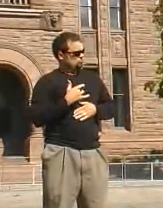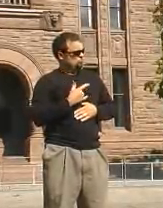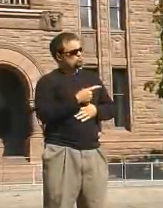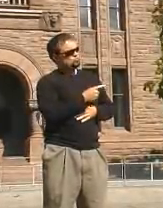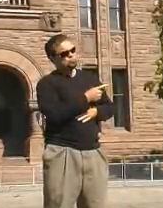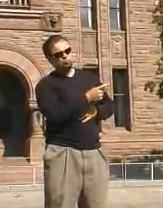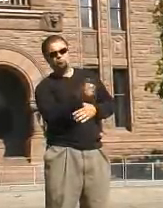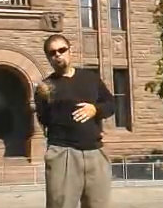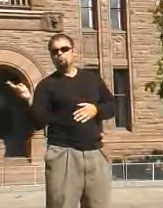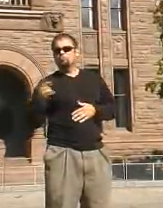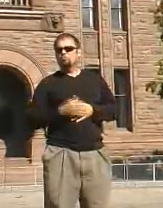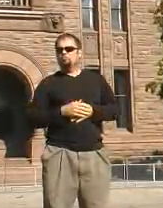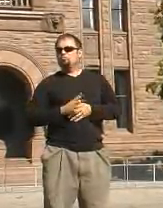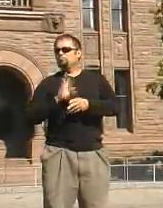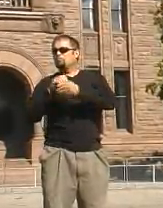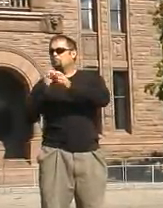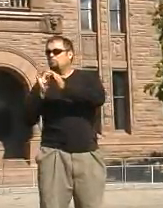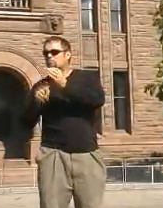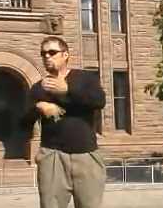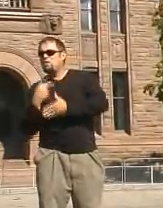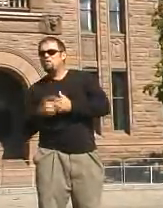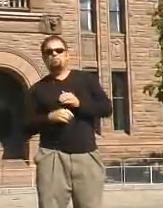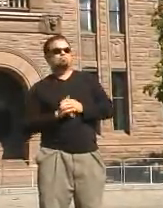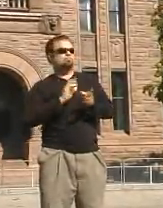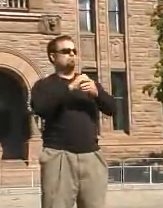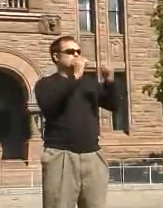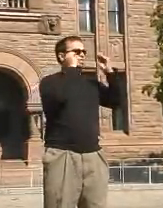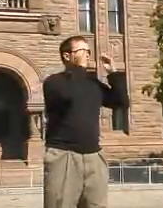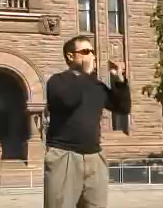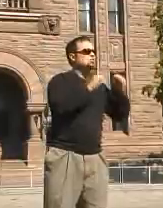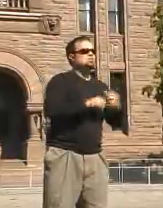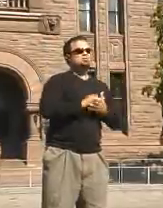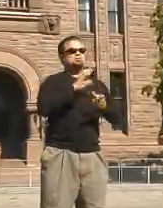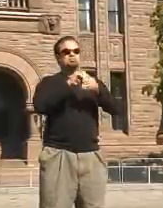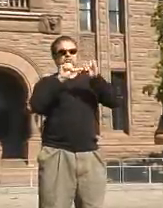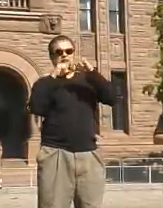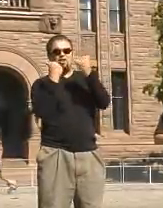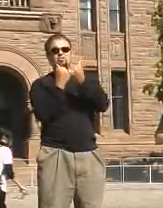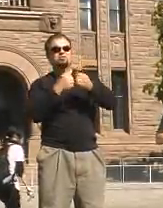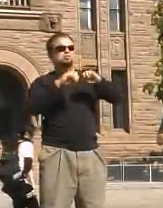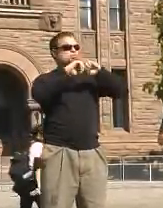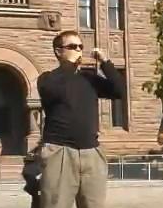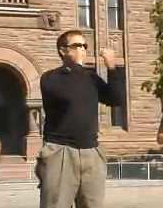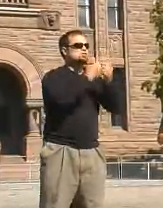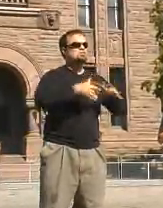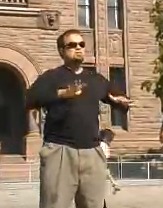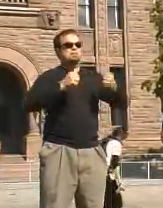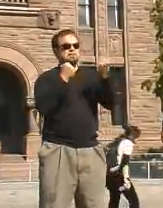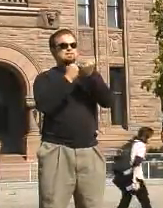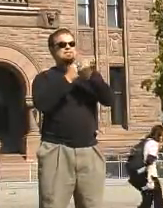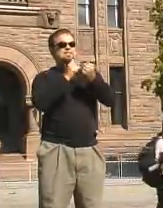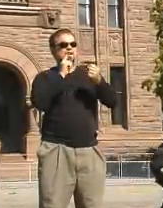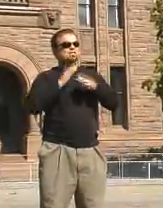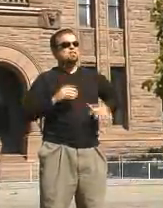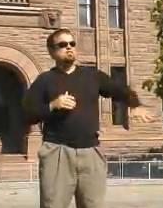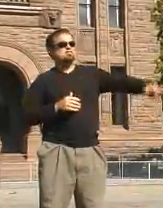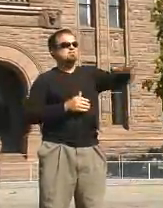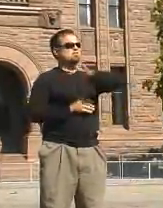about our deaf children. I was thinking about all of those people in the interpreter training programs, in the